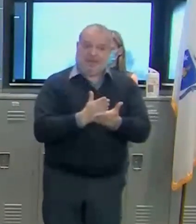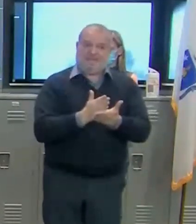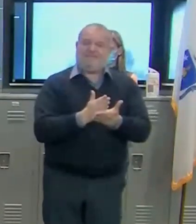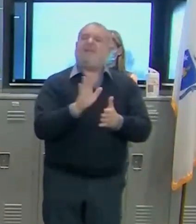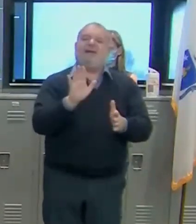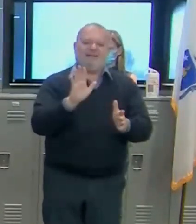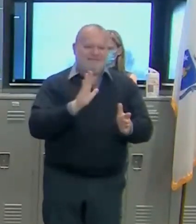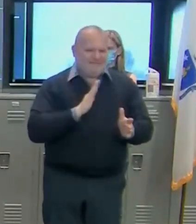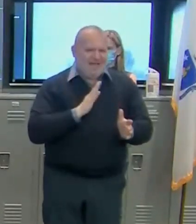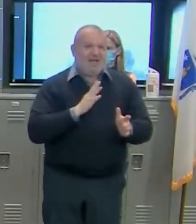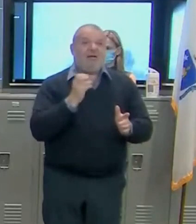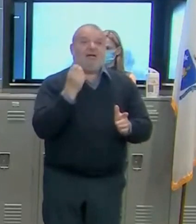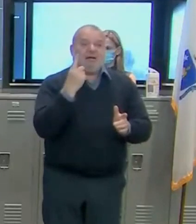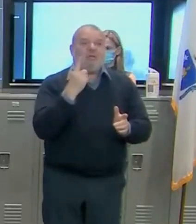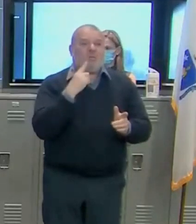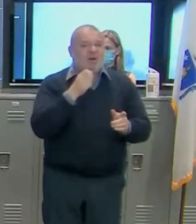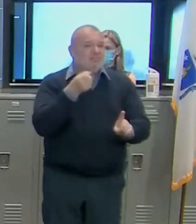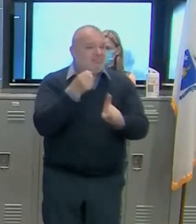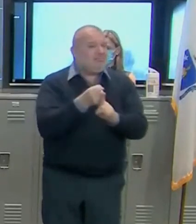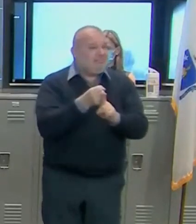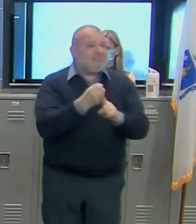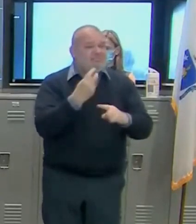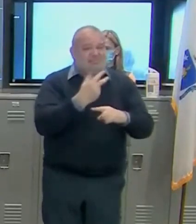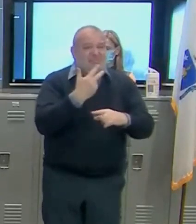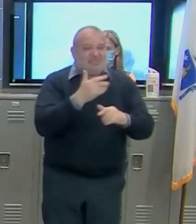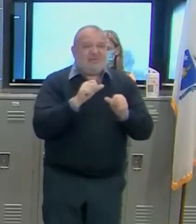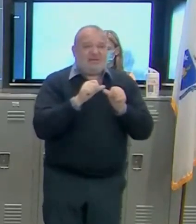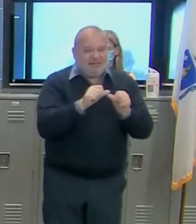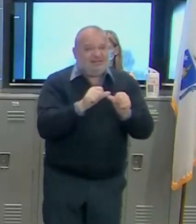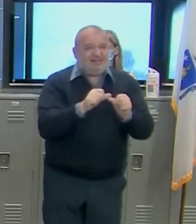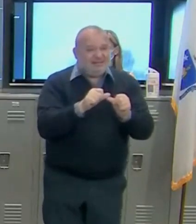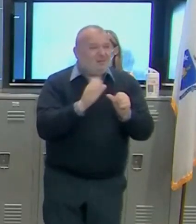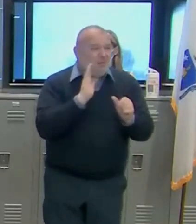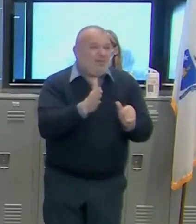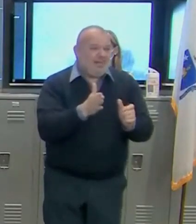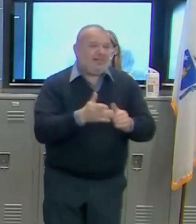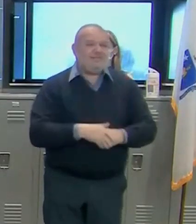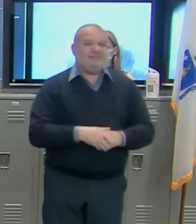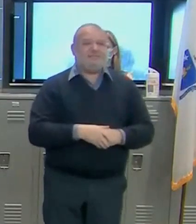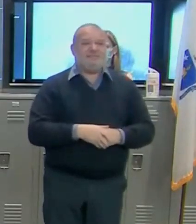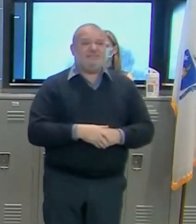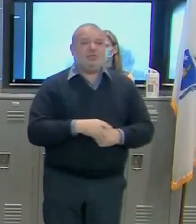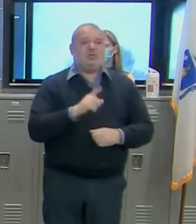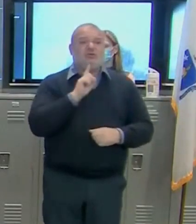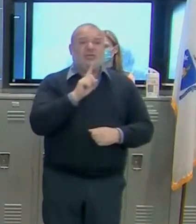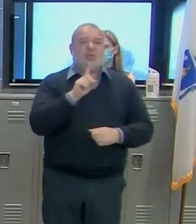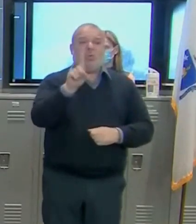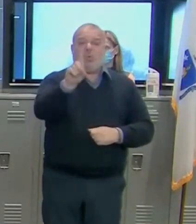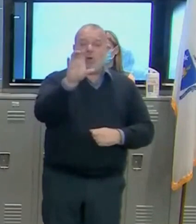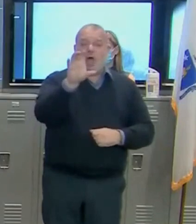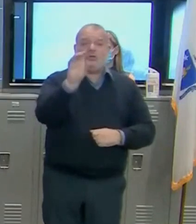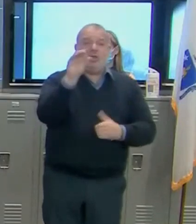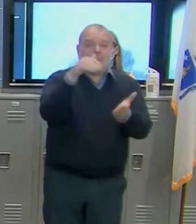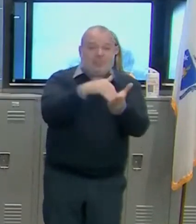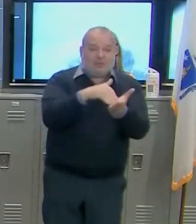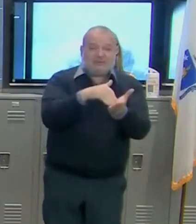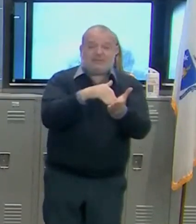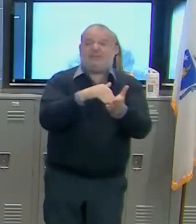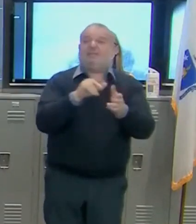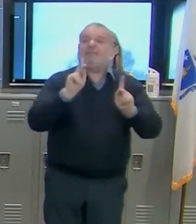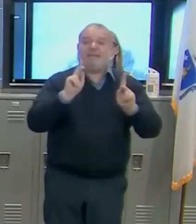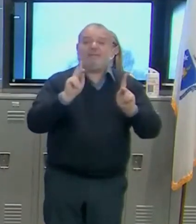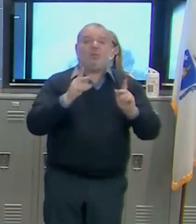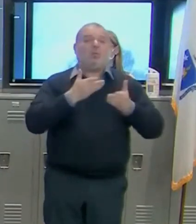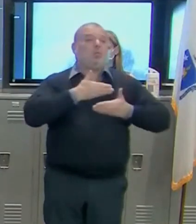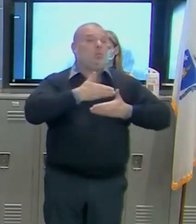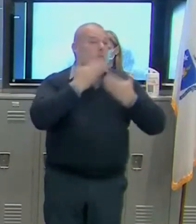of about 4 o'clock today, there were about 1,000 customers that were without power across the Commonwealth. Most of those outages are where we expected